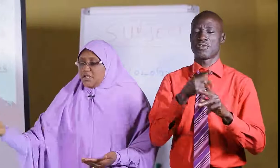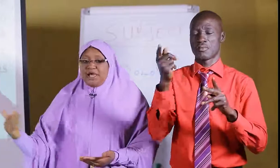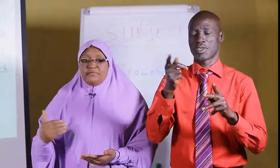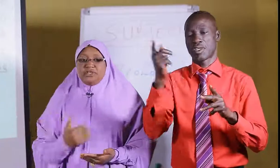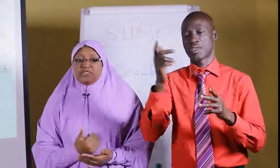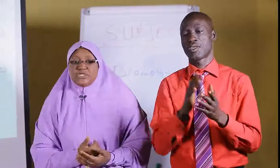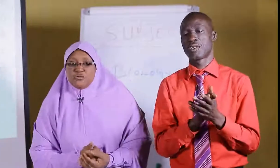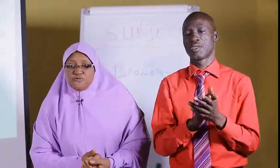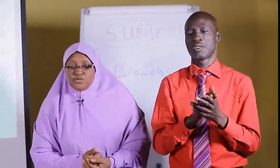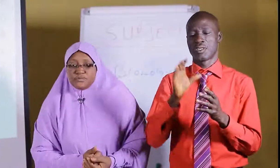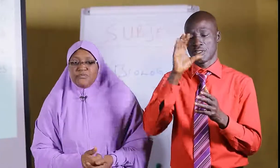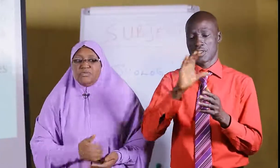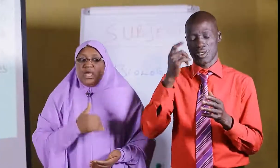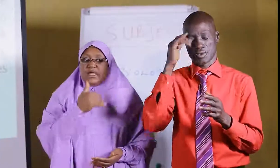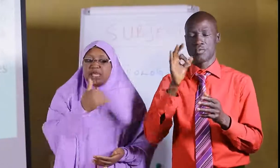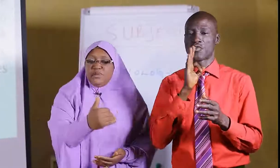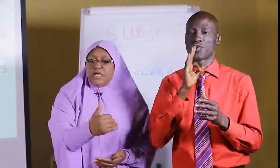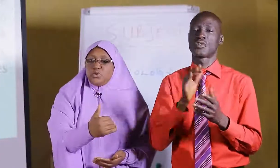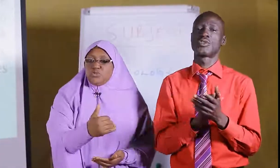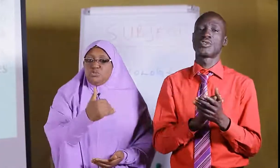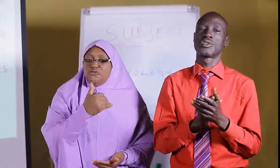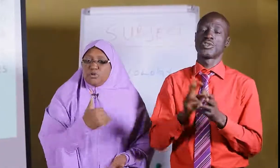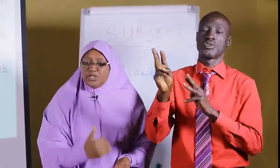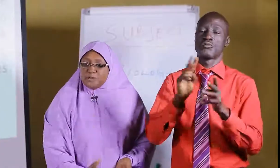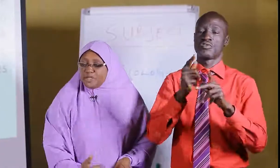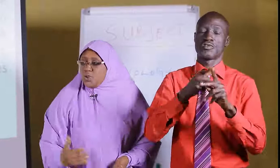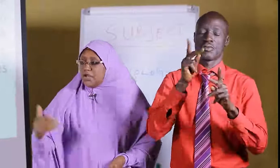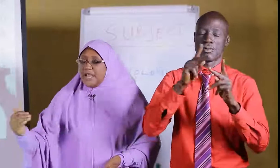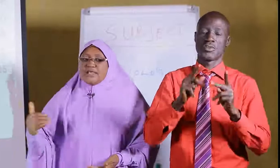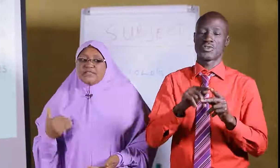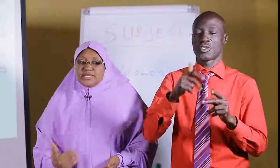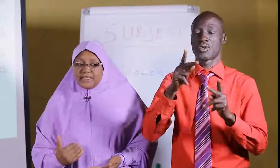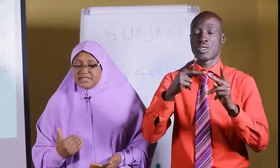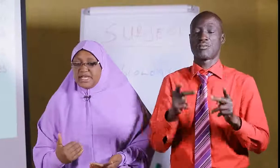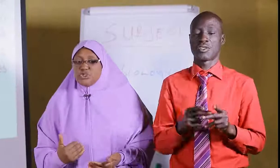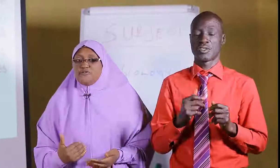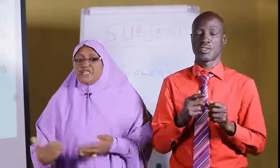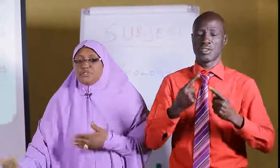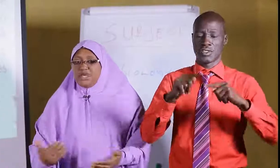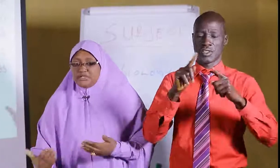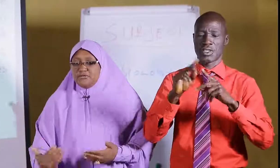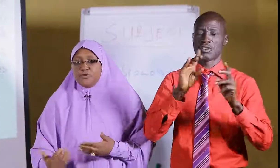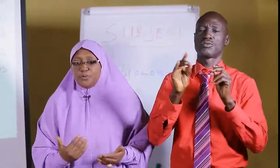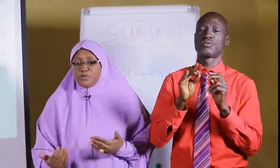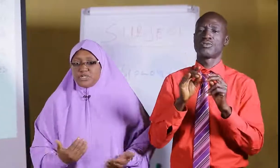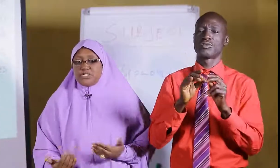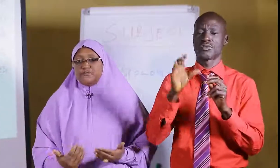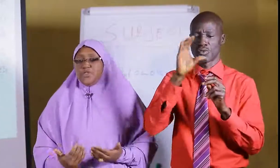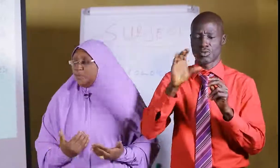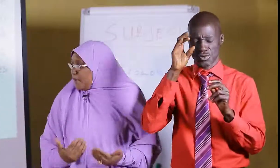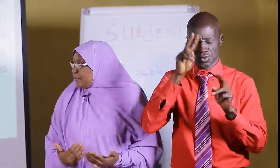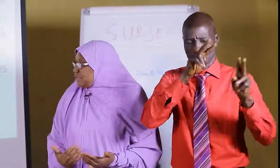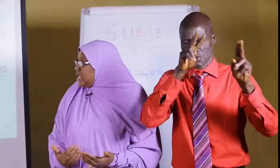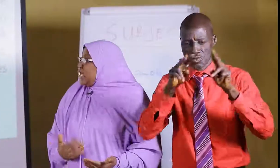place to another in search of food. An animal can also move from this place to another in search of sex mates for